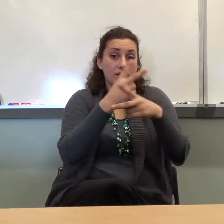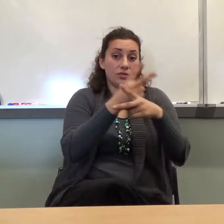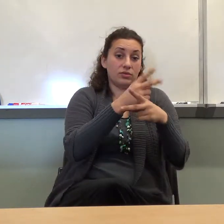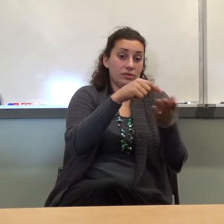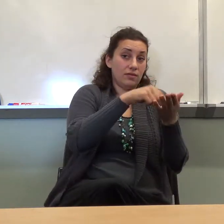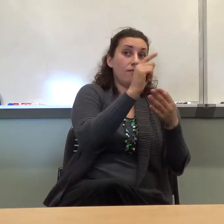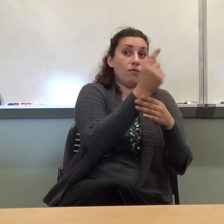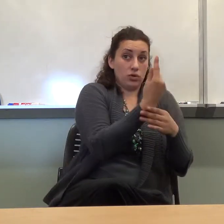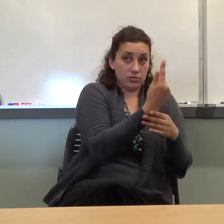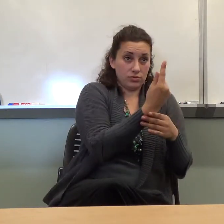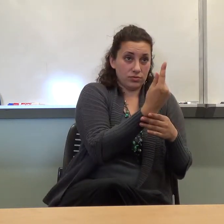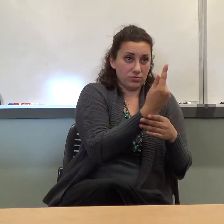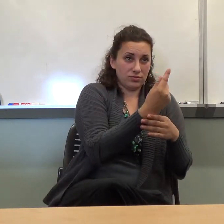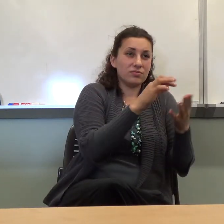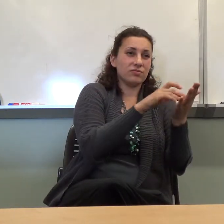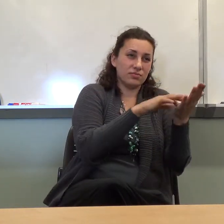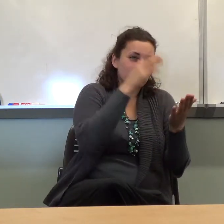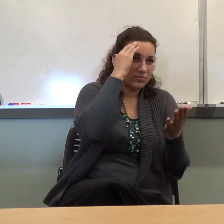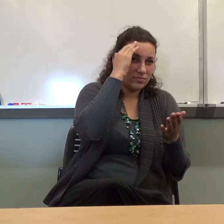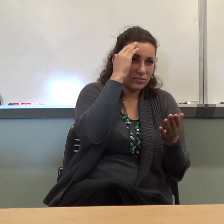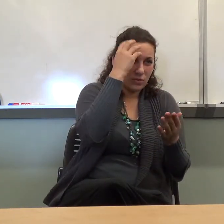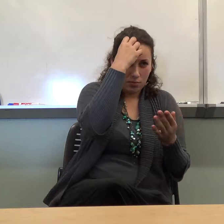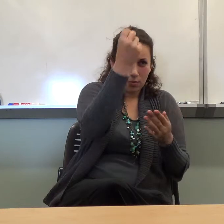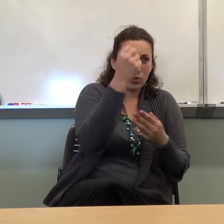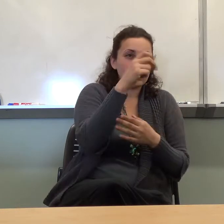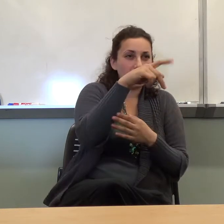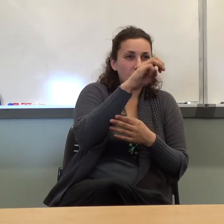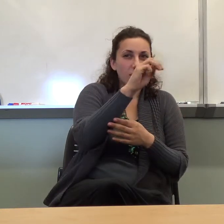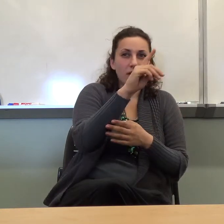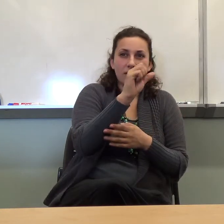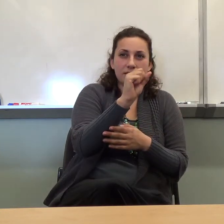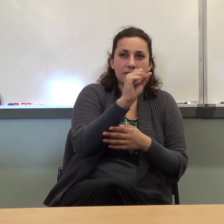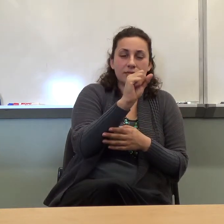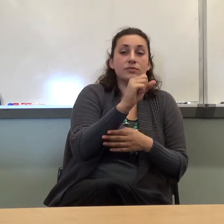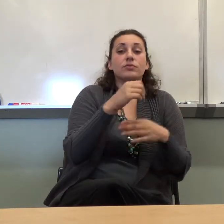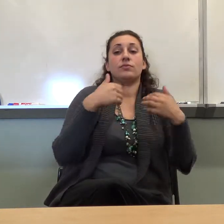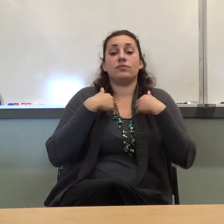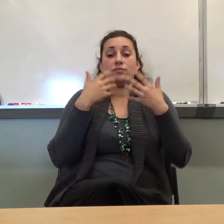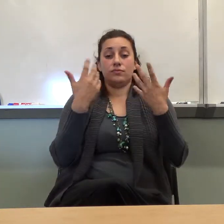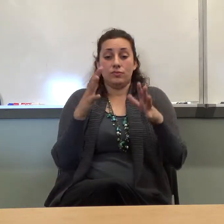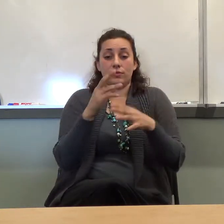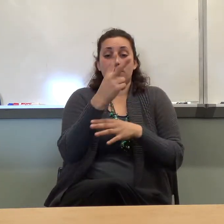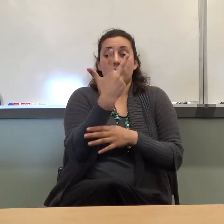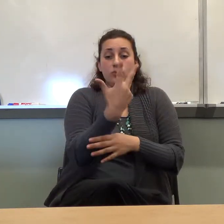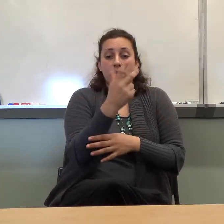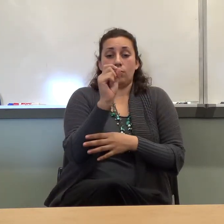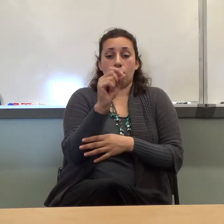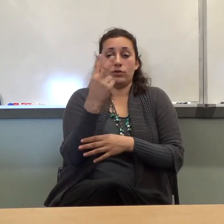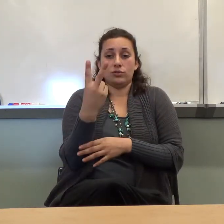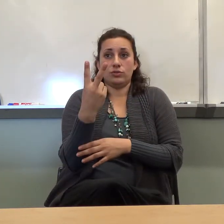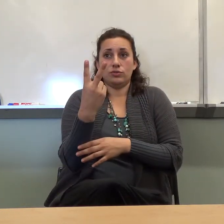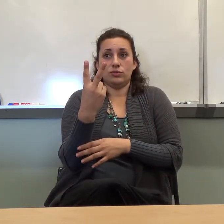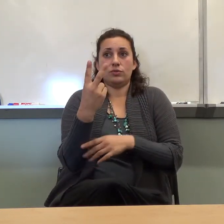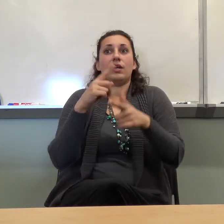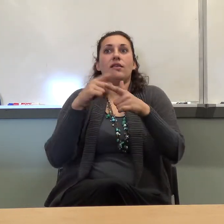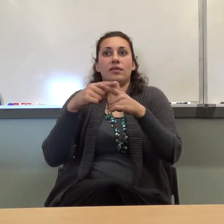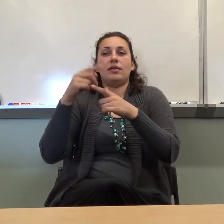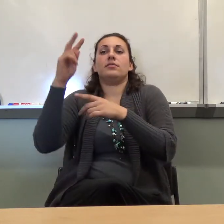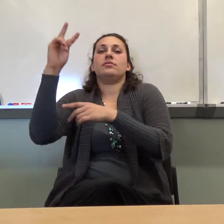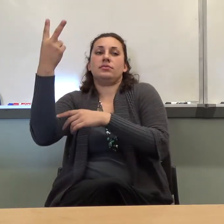knows PEMDAS. So it gets 3.2 for this calculation before it raises it to a power. So you